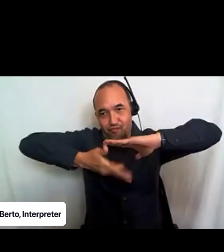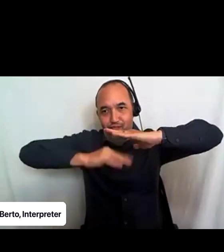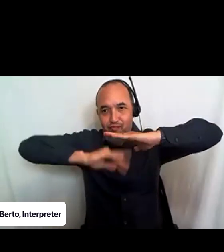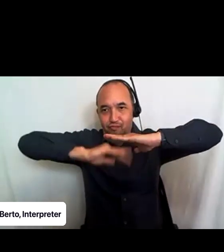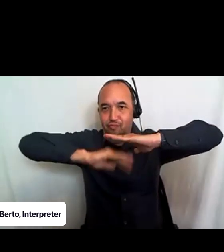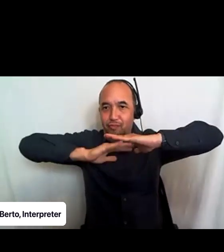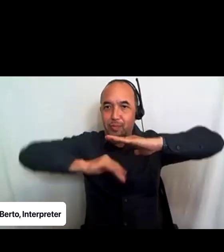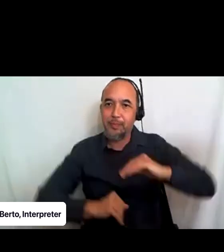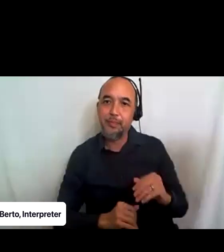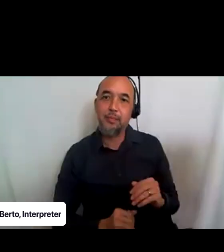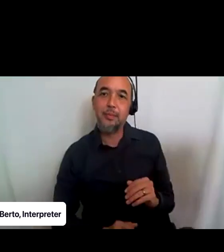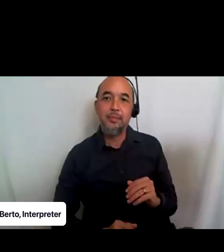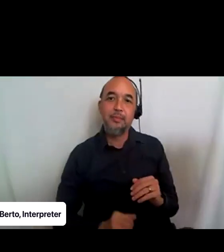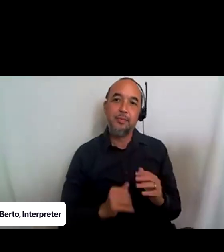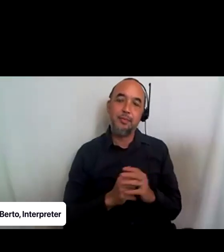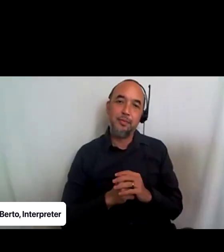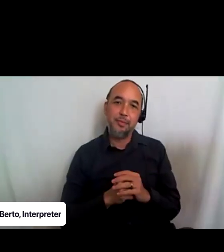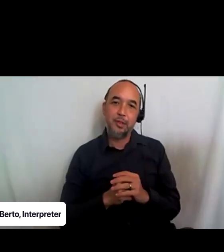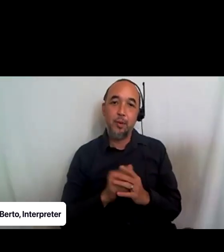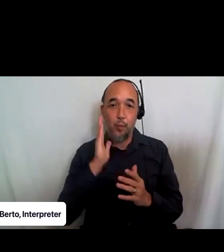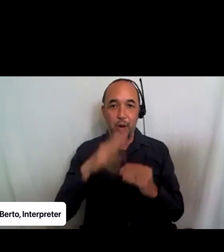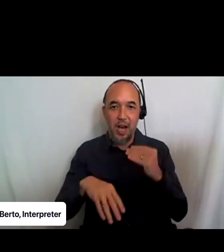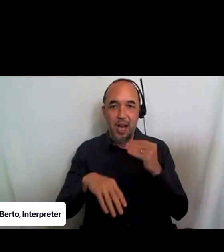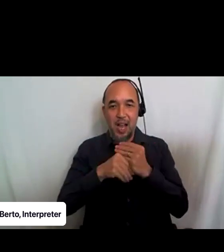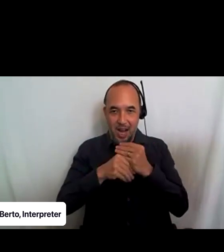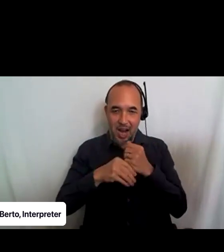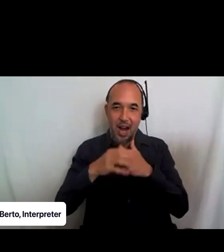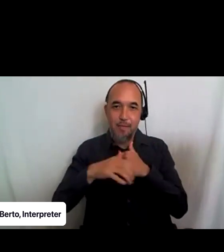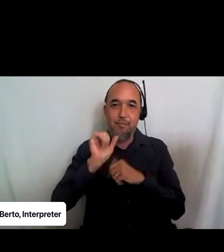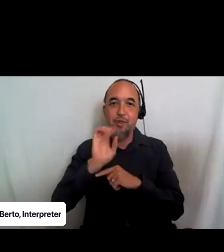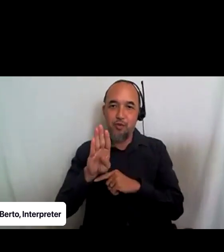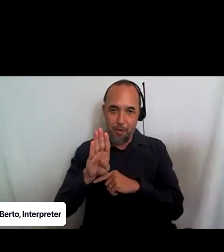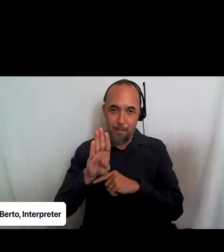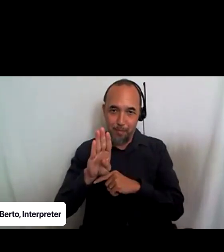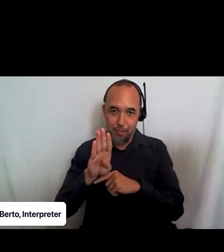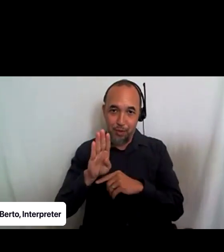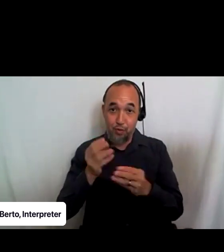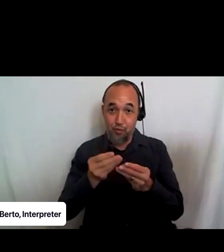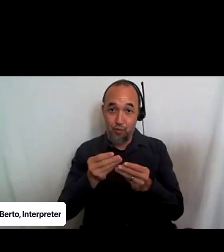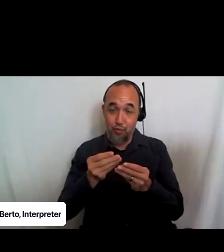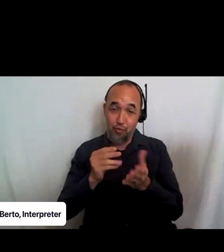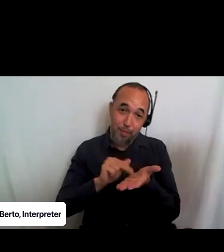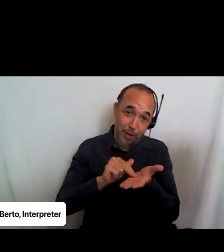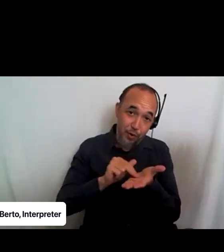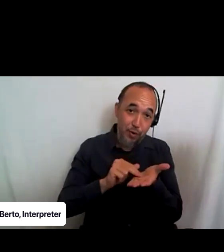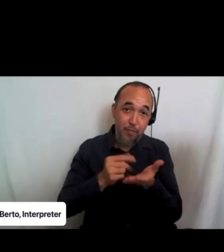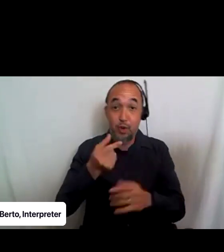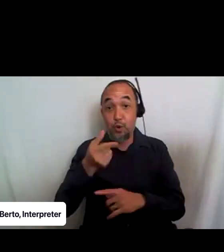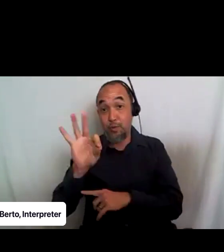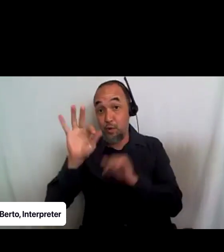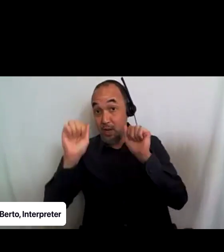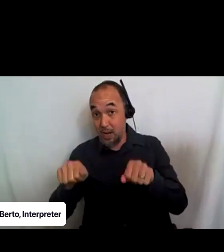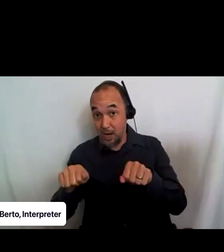add breadcrumbs to the butter once it's melted. If you're gluten-free, I hope you have gluten-free breadcrumbs. If